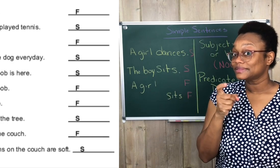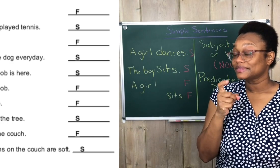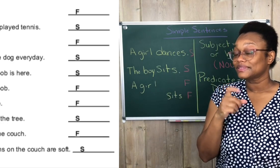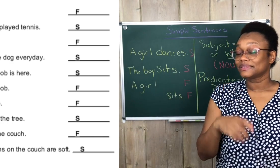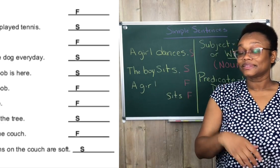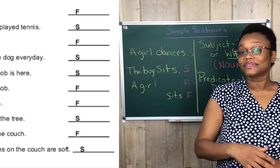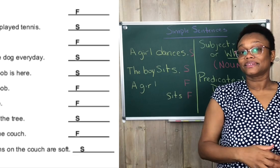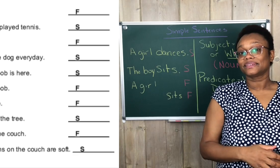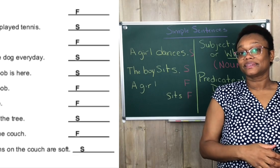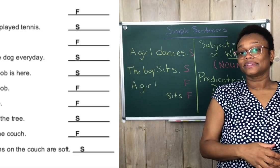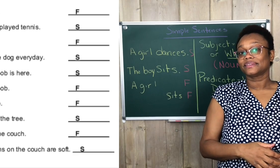a sentence?